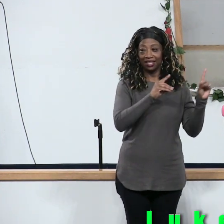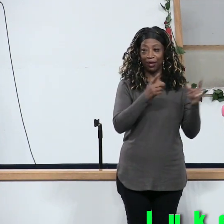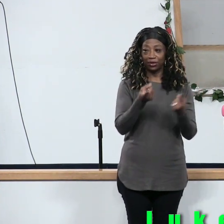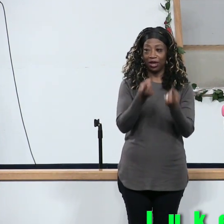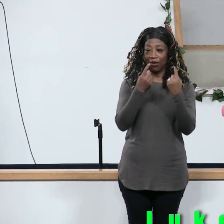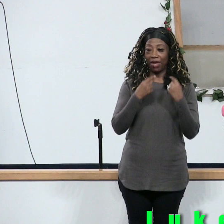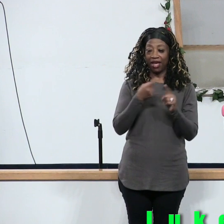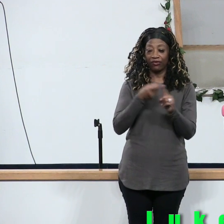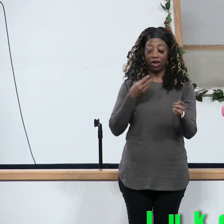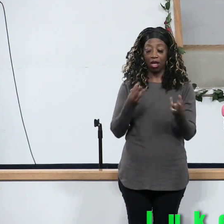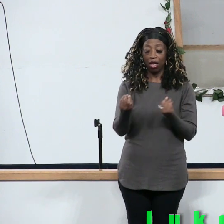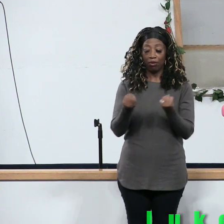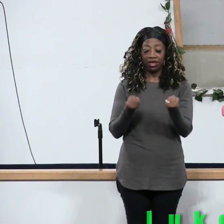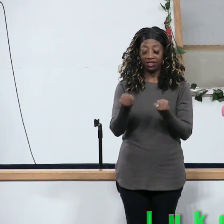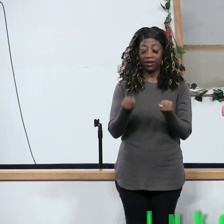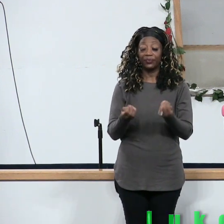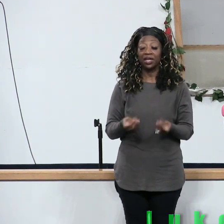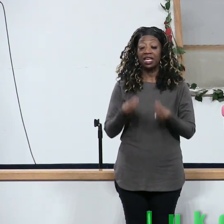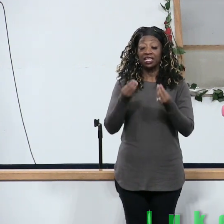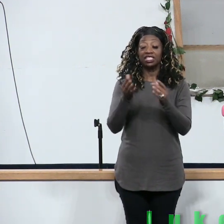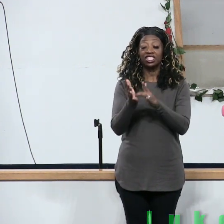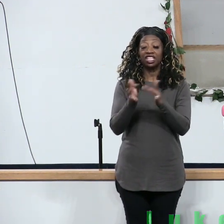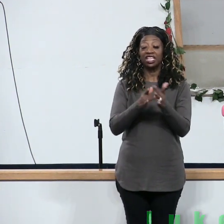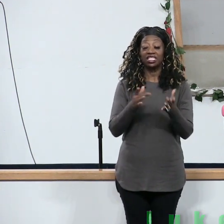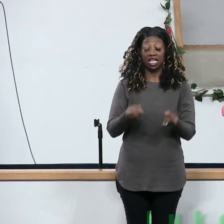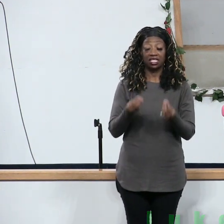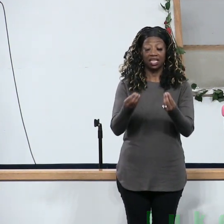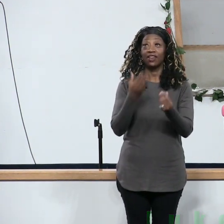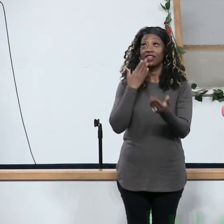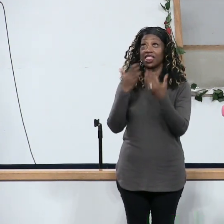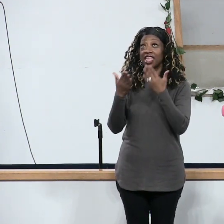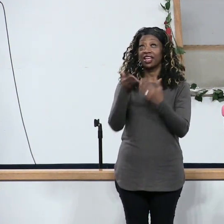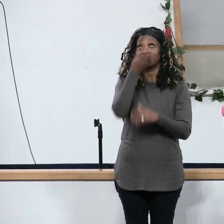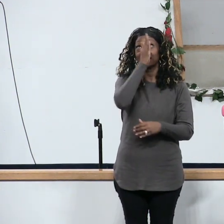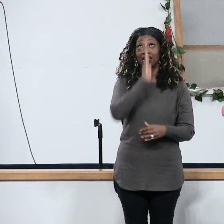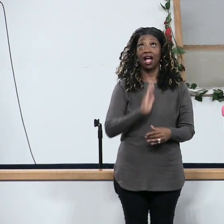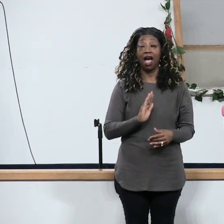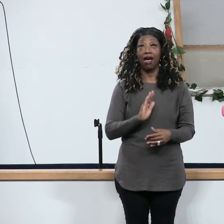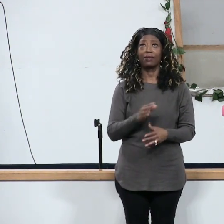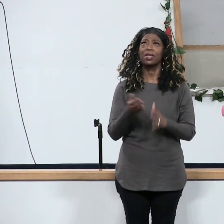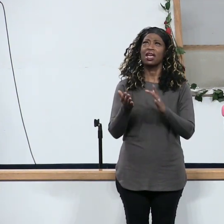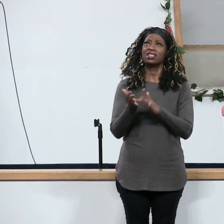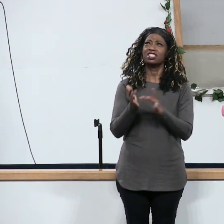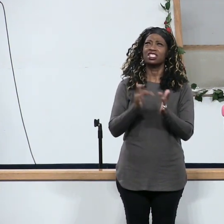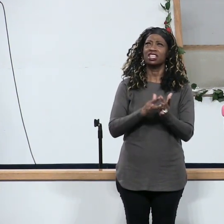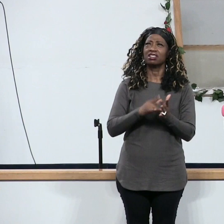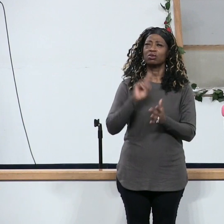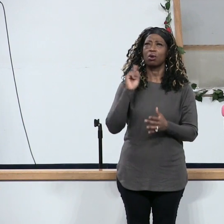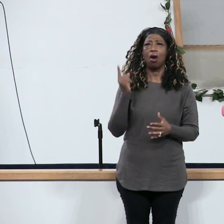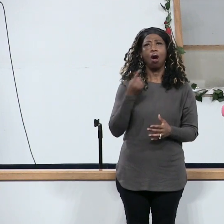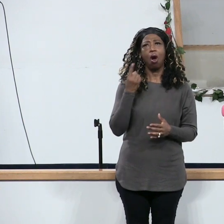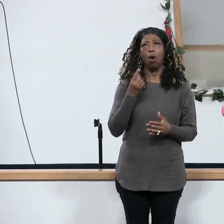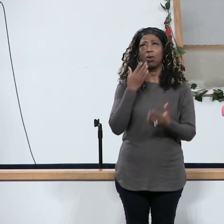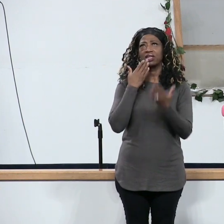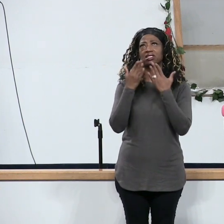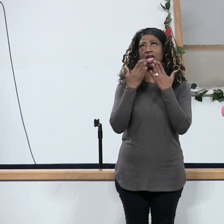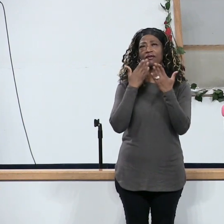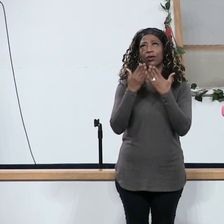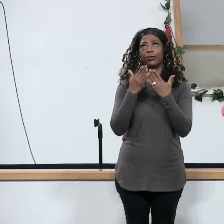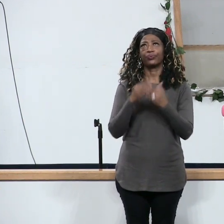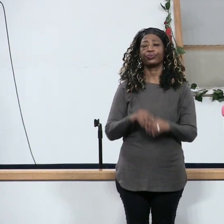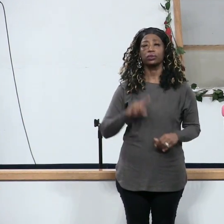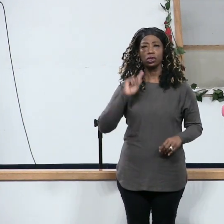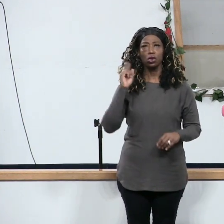they came back, Jesus gives thanks to the Father. Jesus was always thankful. He